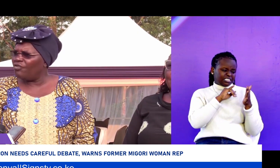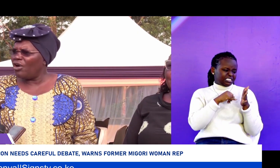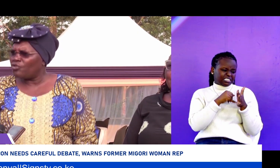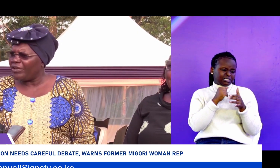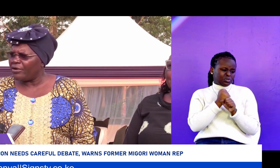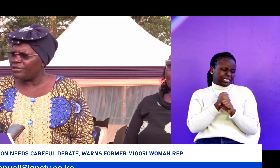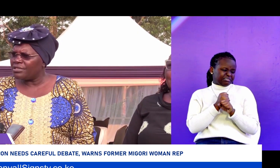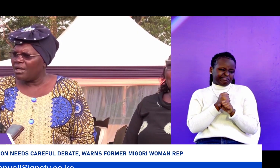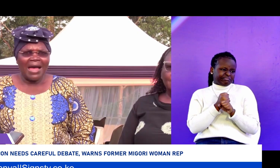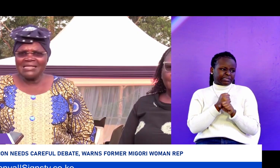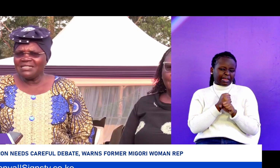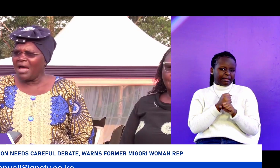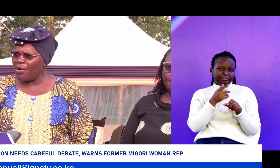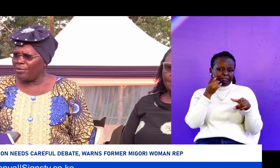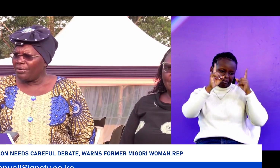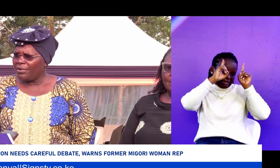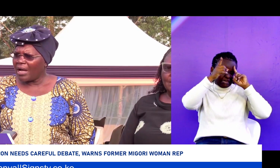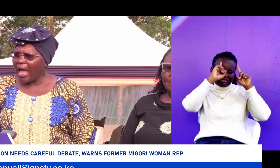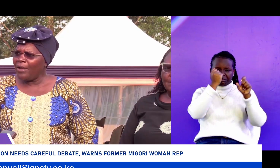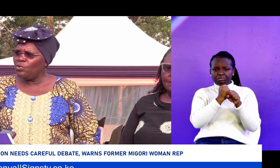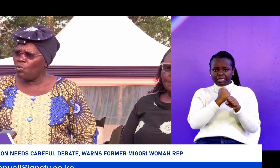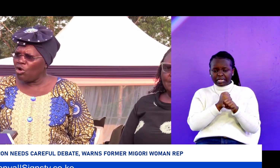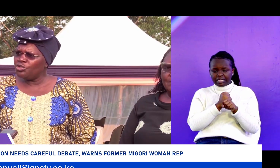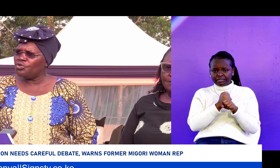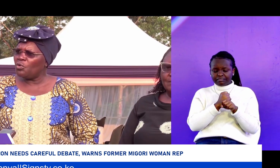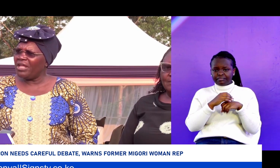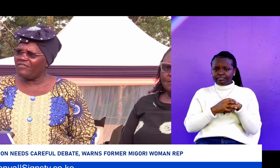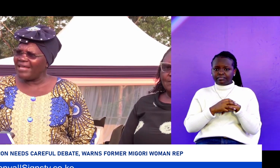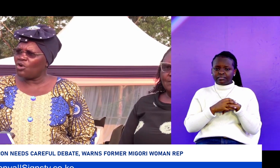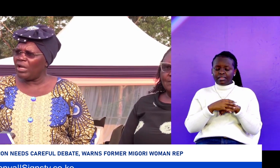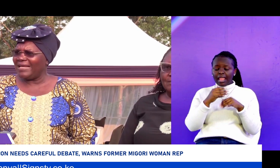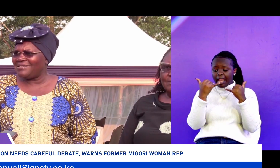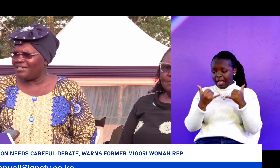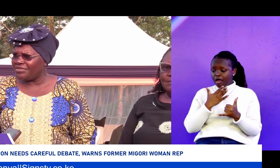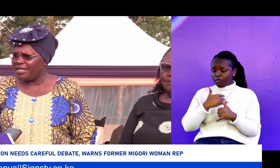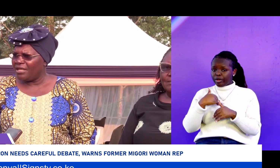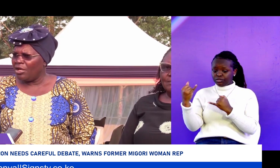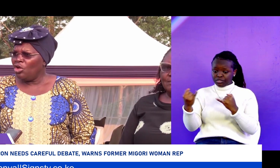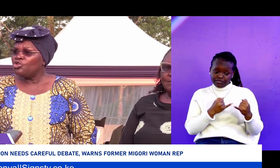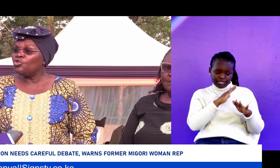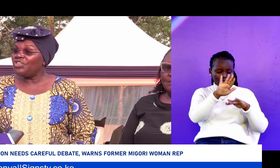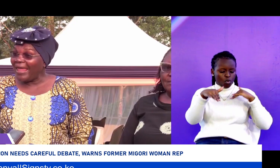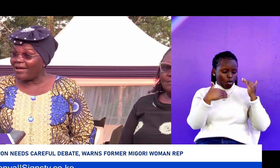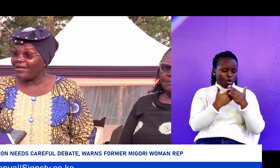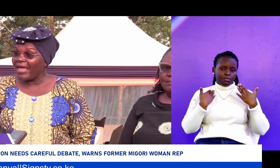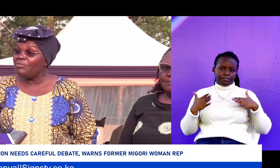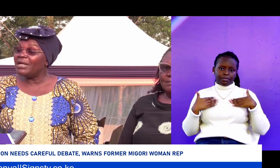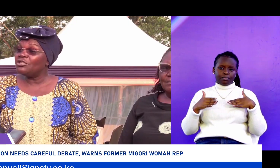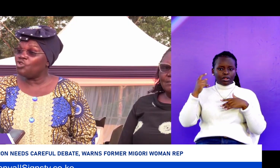going to funerals. As at now, I would want to invite all and sundry to think and